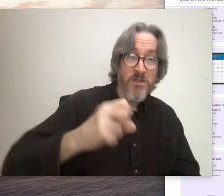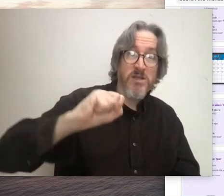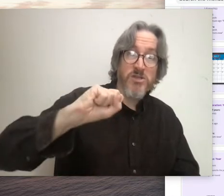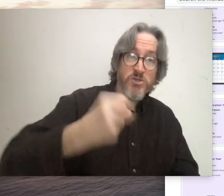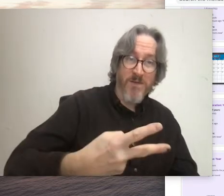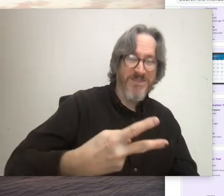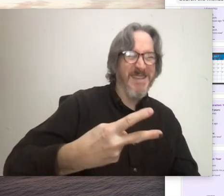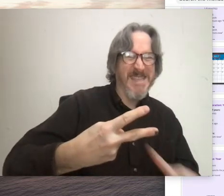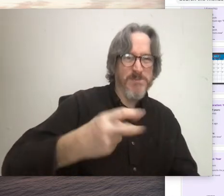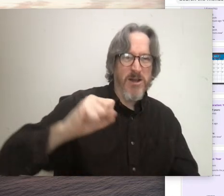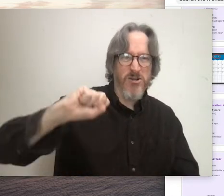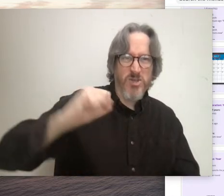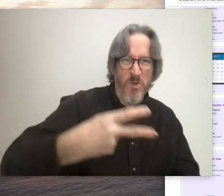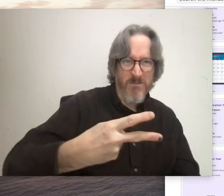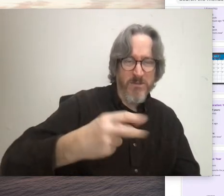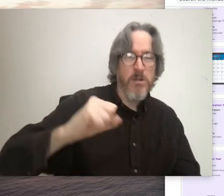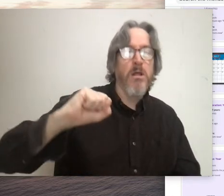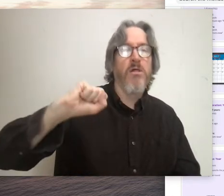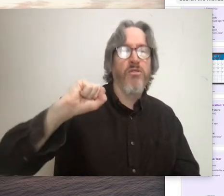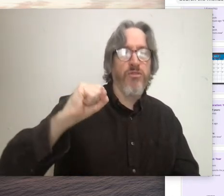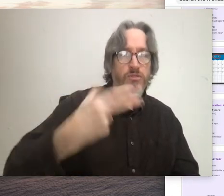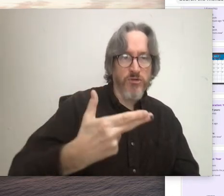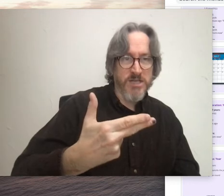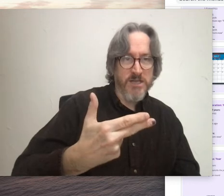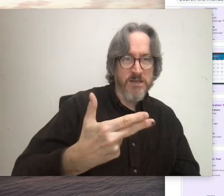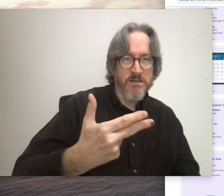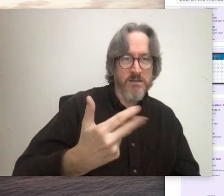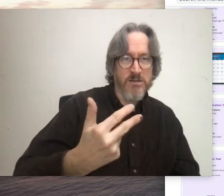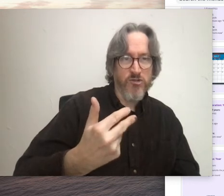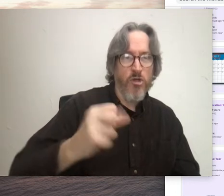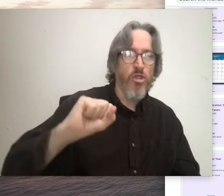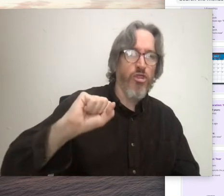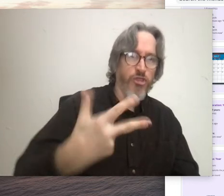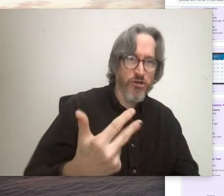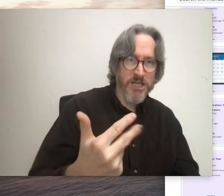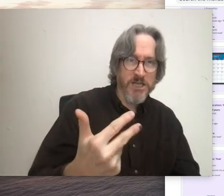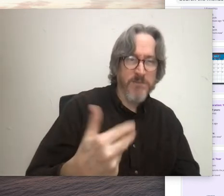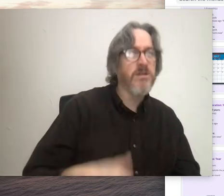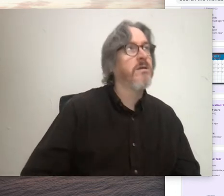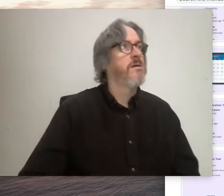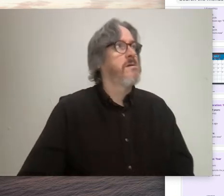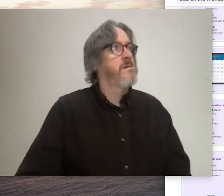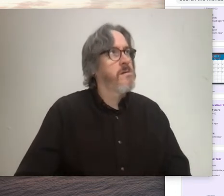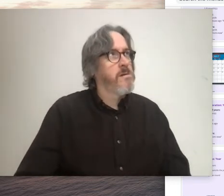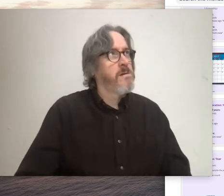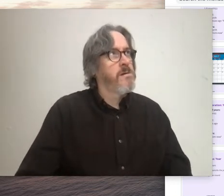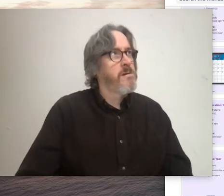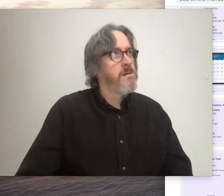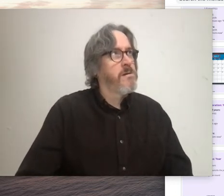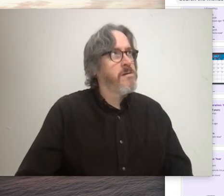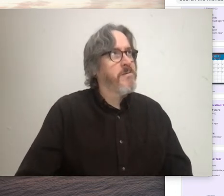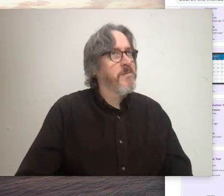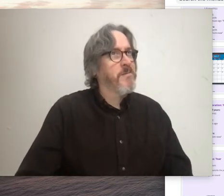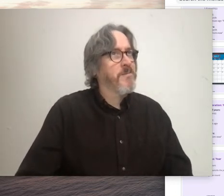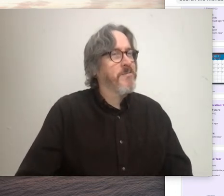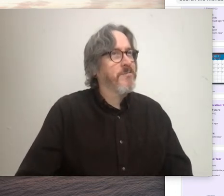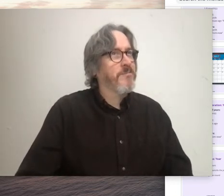12th, 12th. This is better. 12th, 13th, 13th.